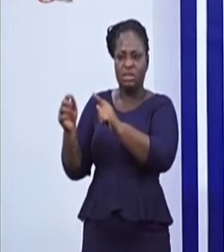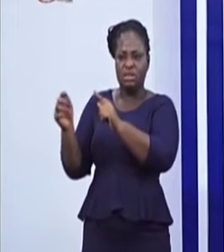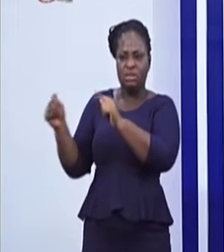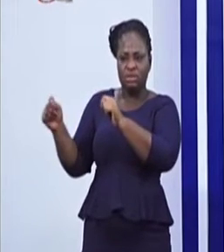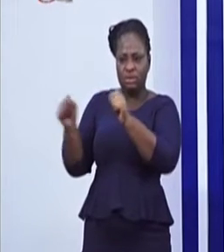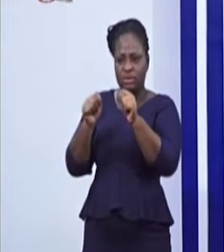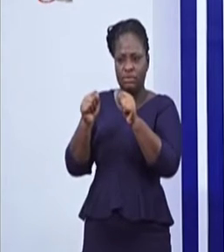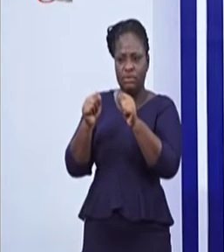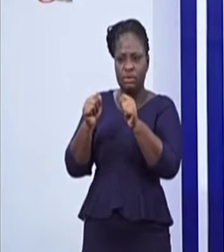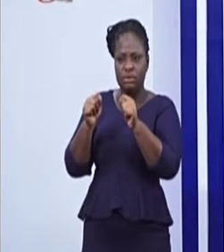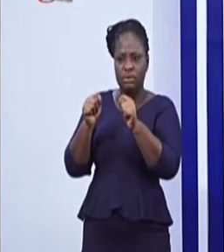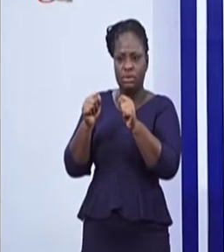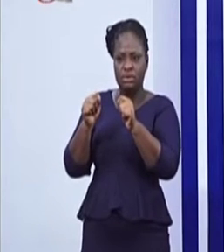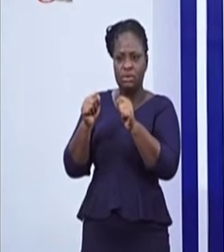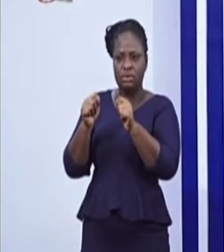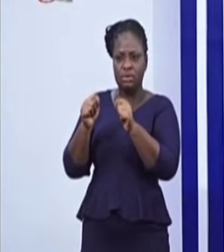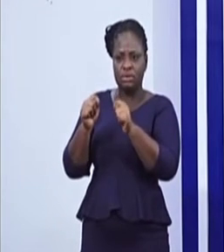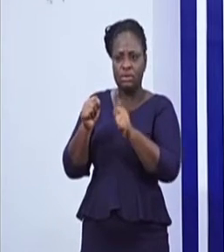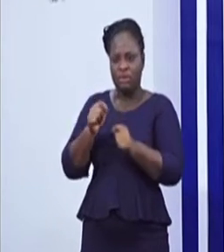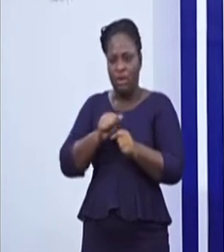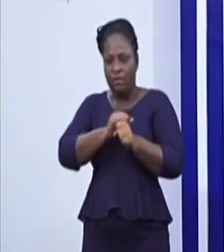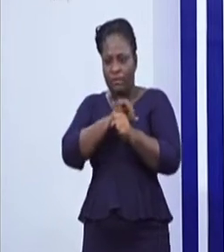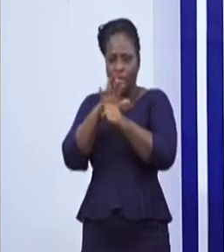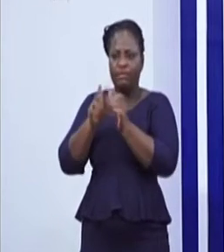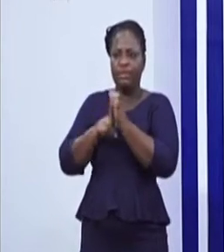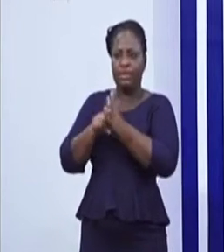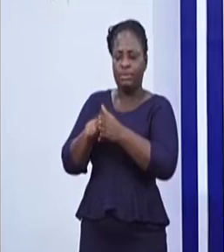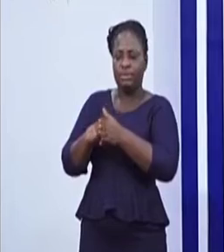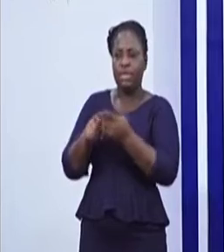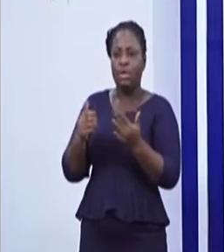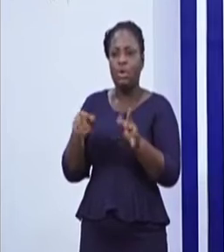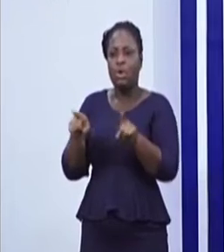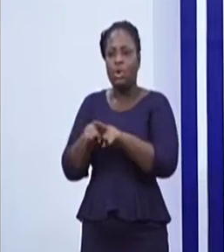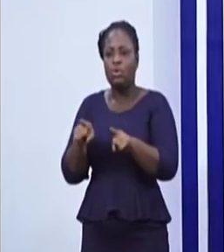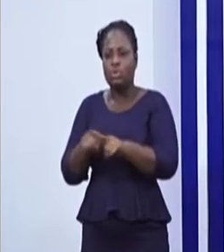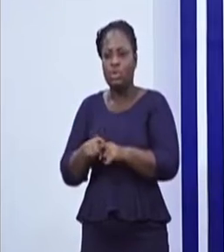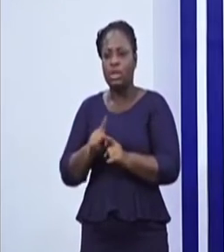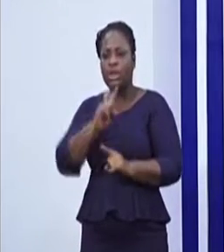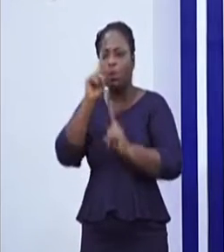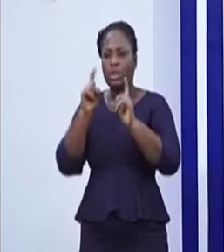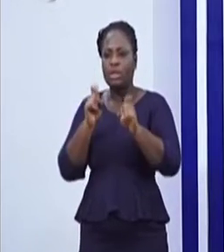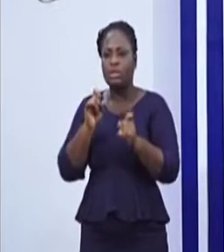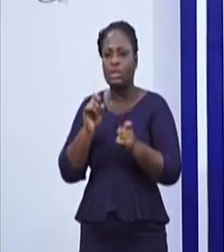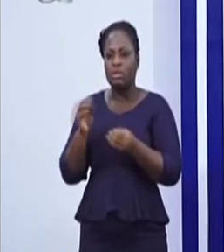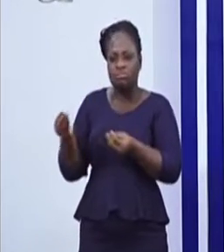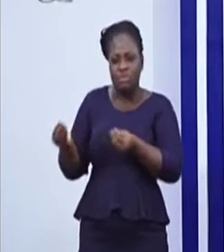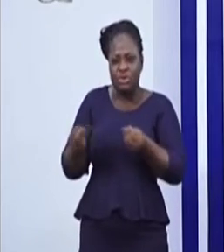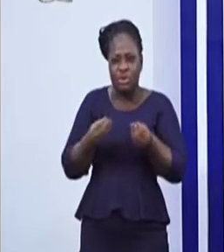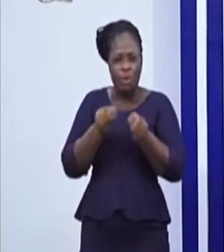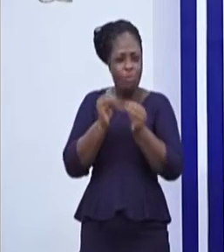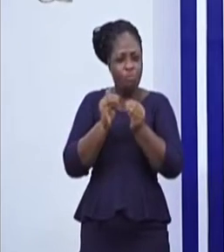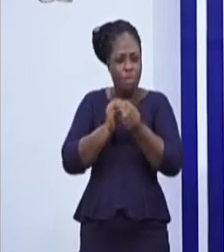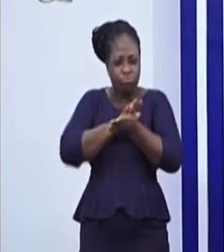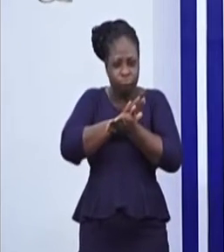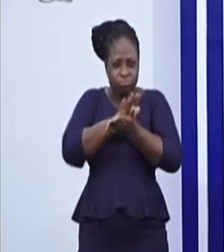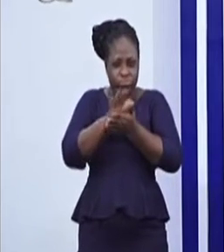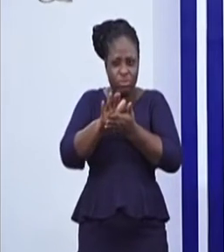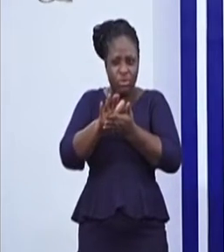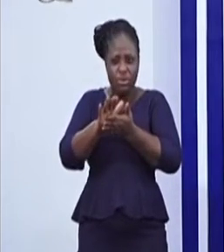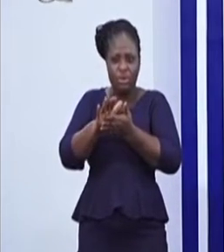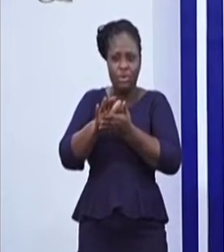number and percentage of community transmissions? Okay. And then there's also a question on providing more clarity on the